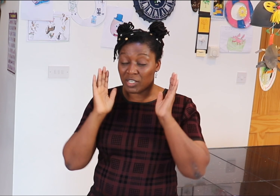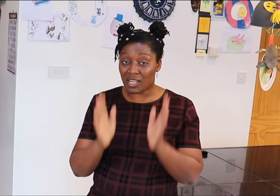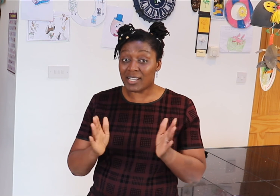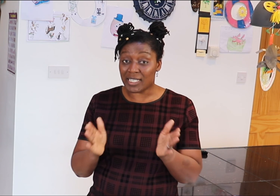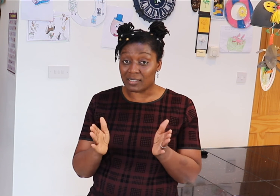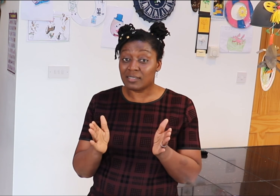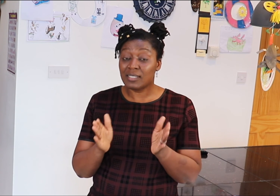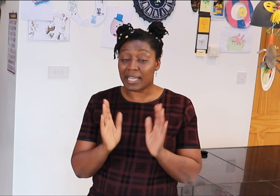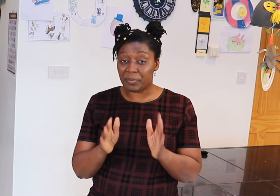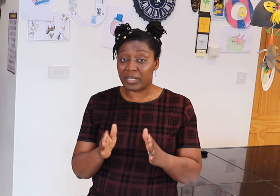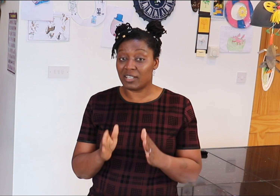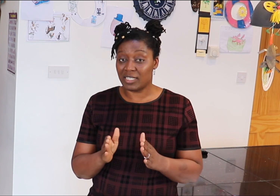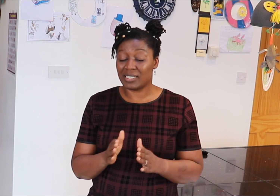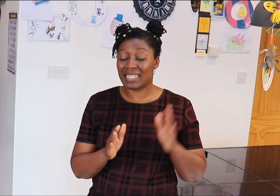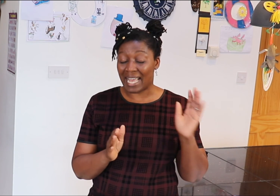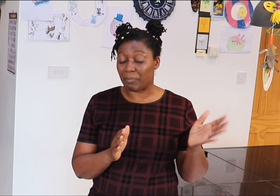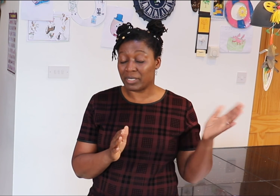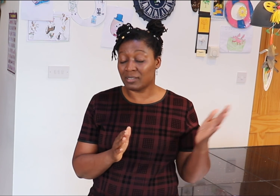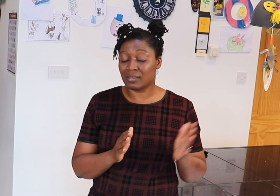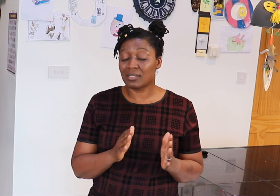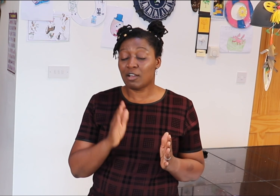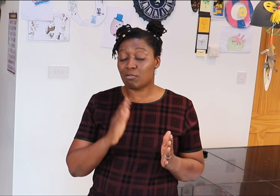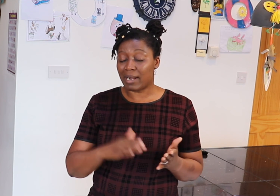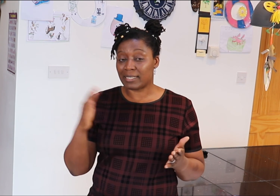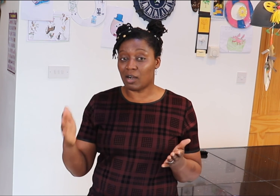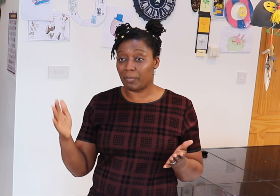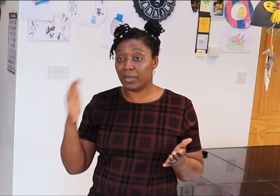the learnings, inner being learnings, happens right up